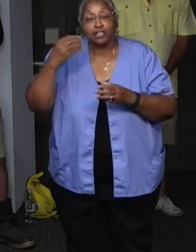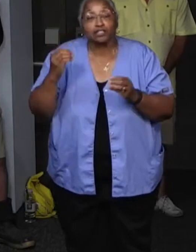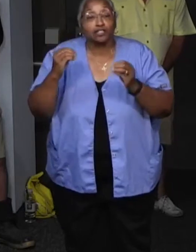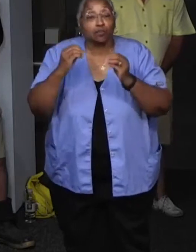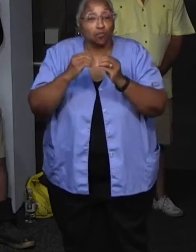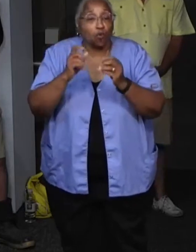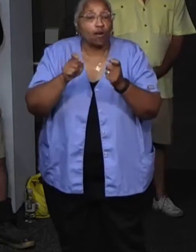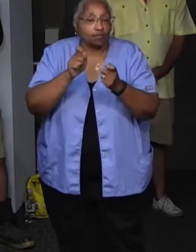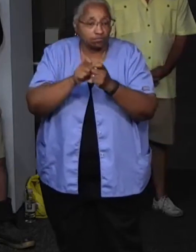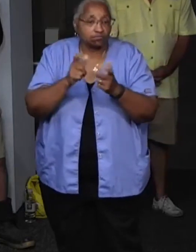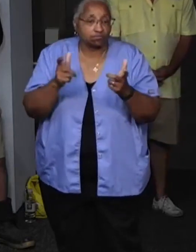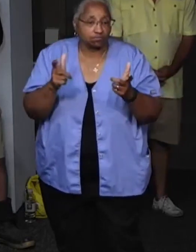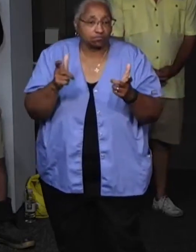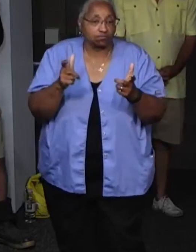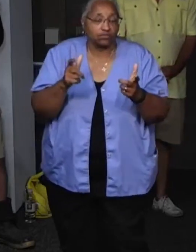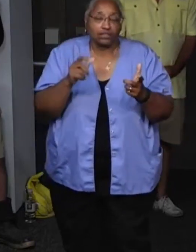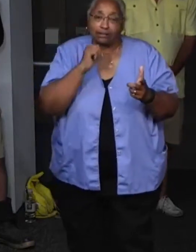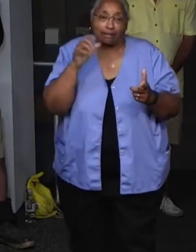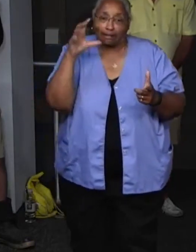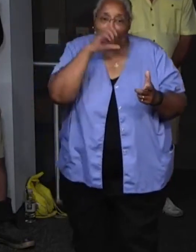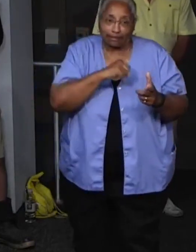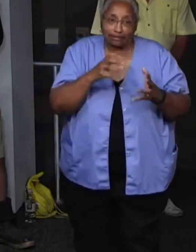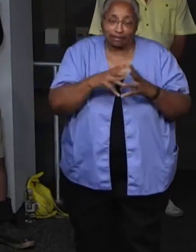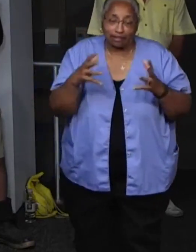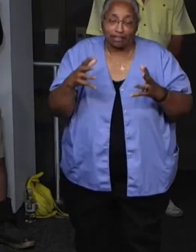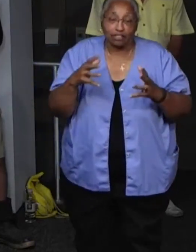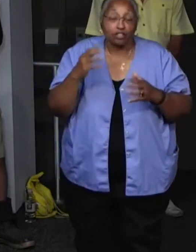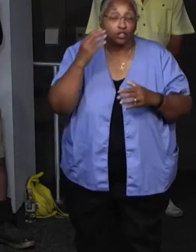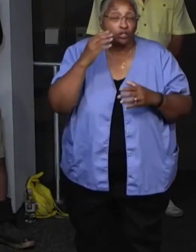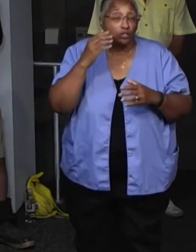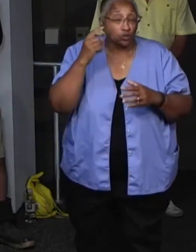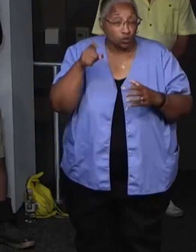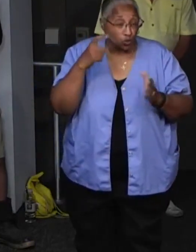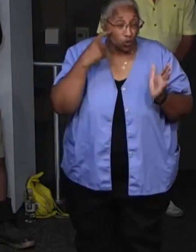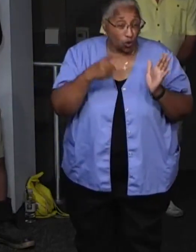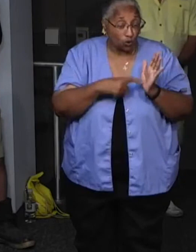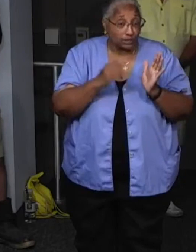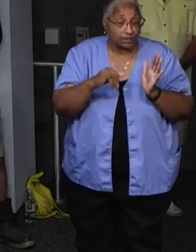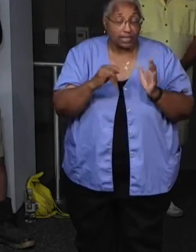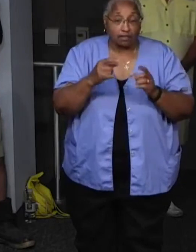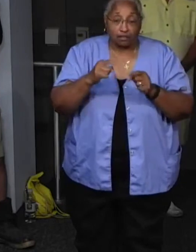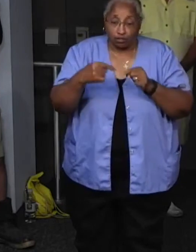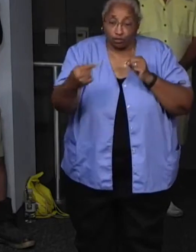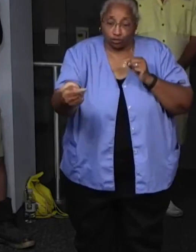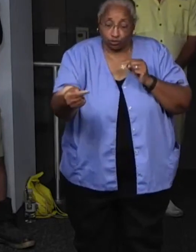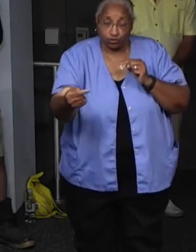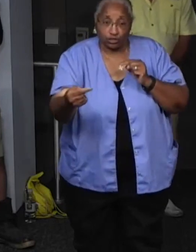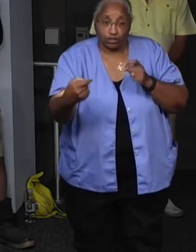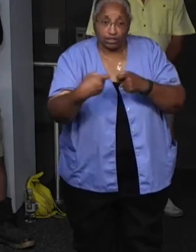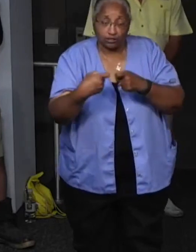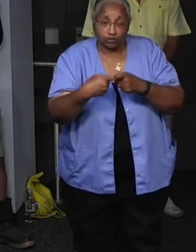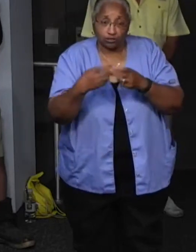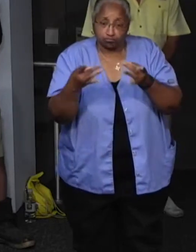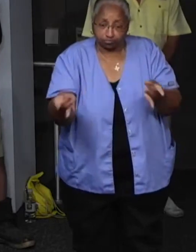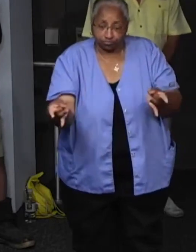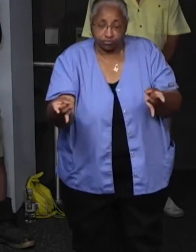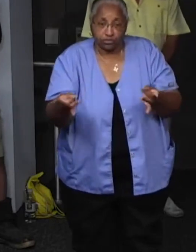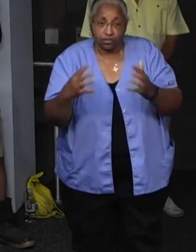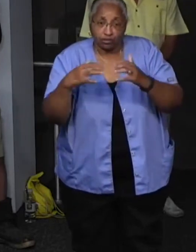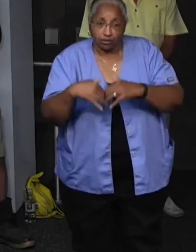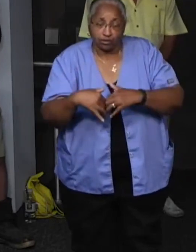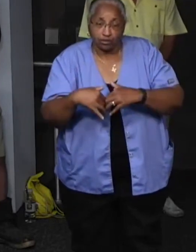game out. A lot of you probably notice sometimes when the power goes out across the street, but not at your house. So that